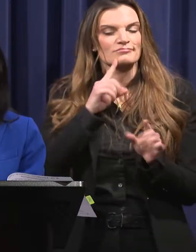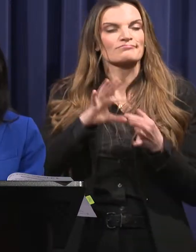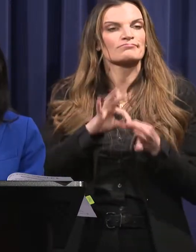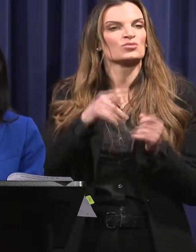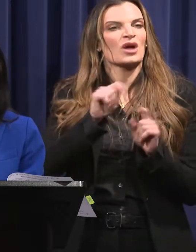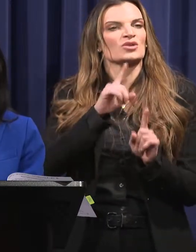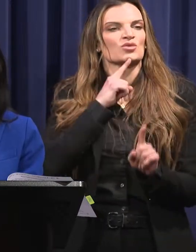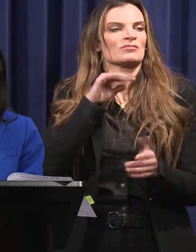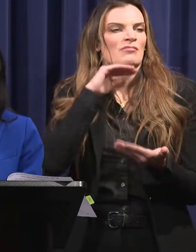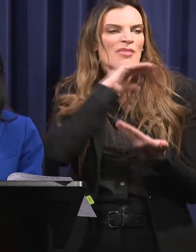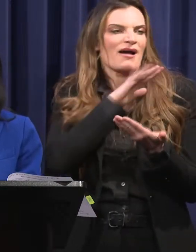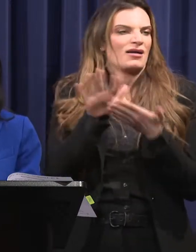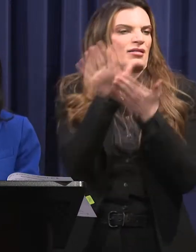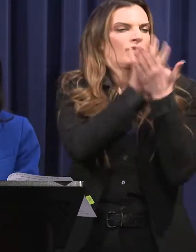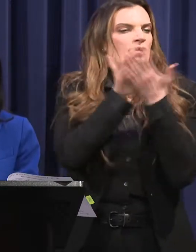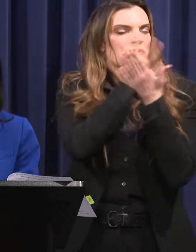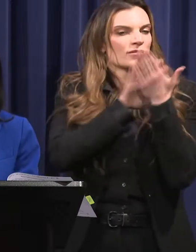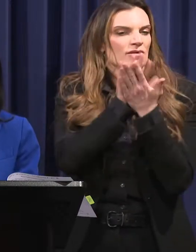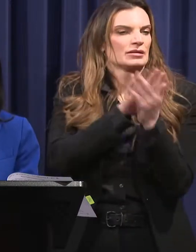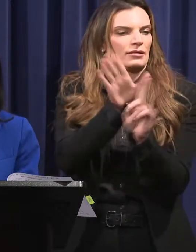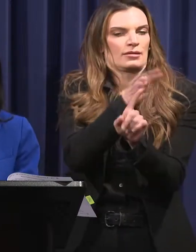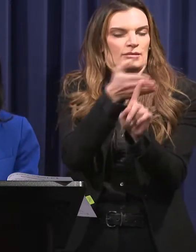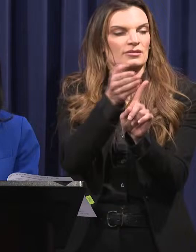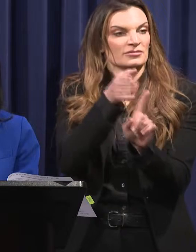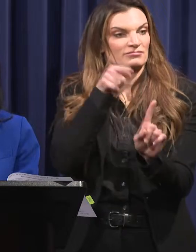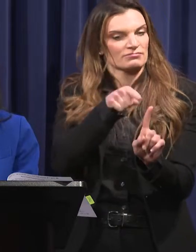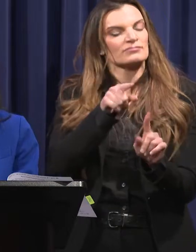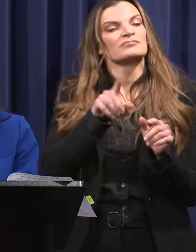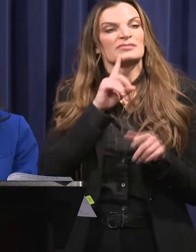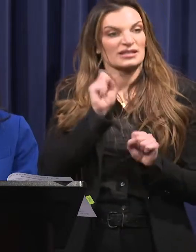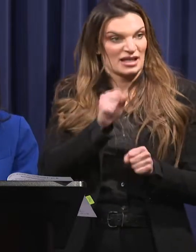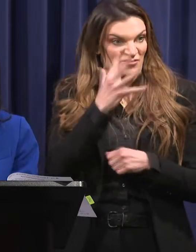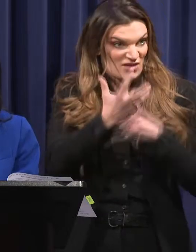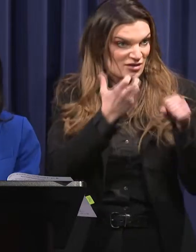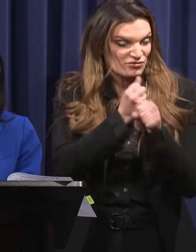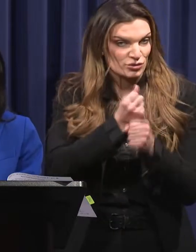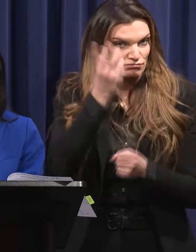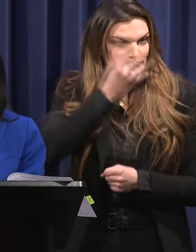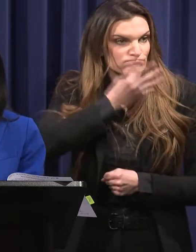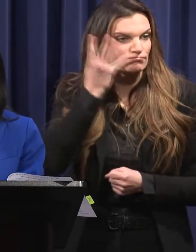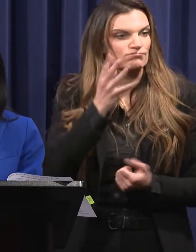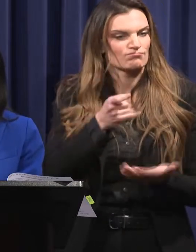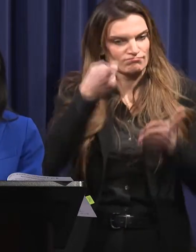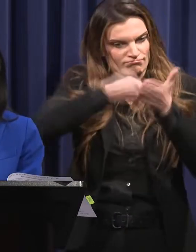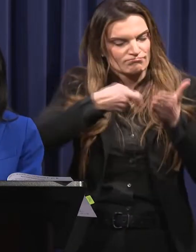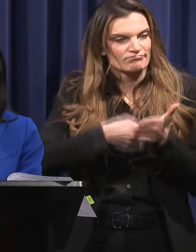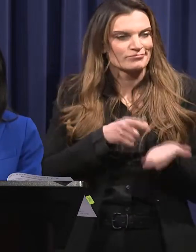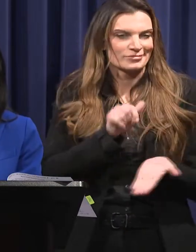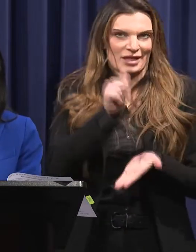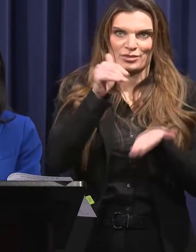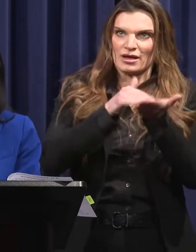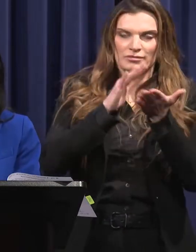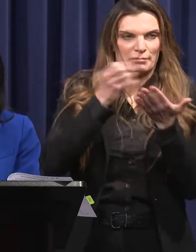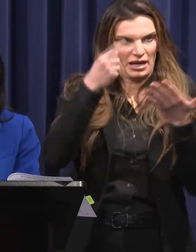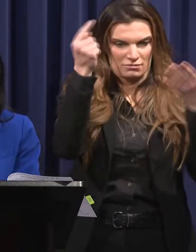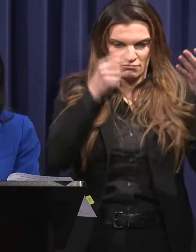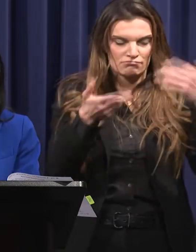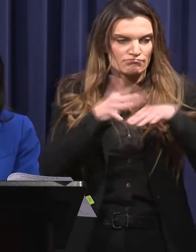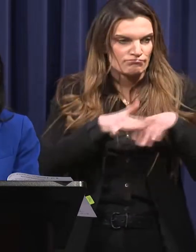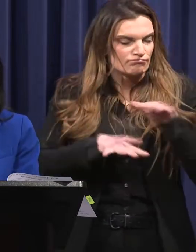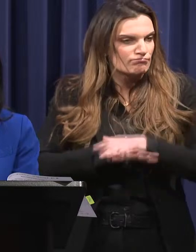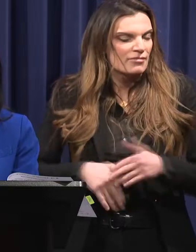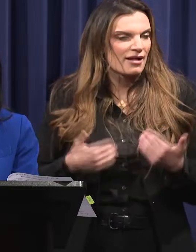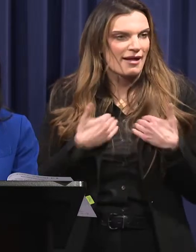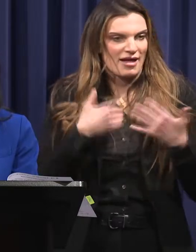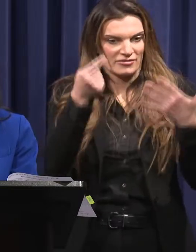pretenses, 1,000 or more but less than 20,000, 5-year felonies. 1 count of false pretenses, 20,000 or